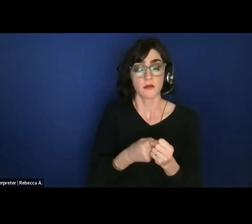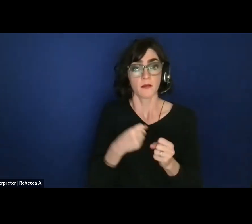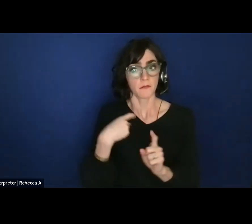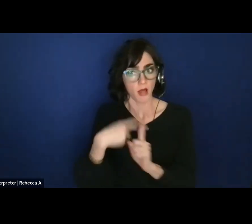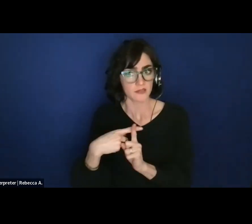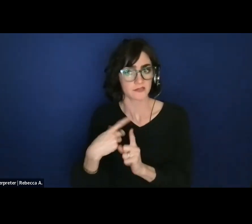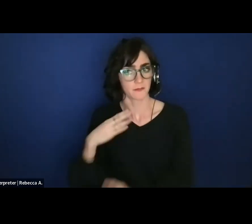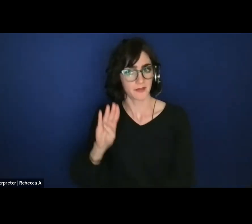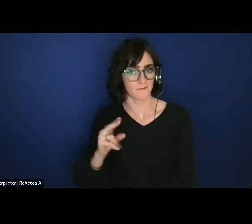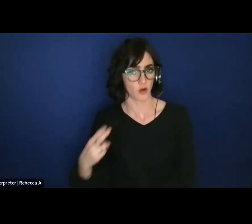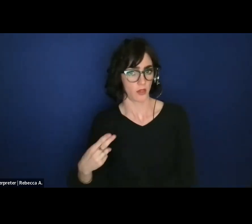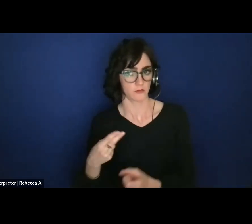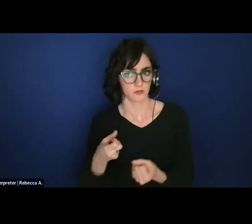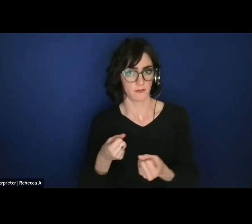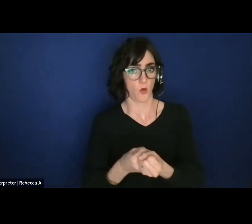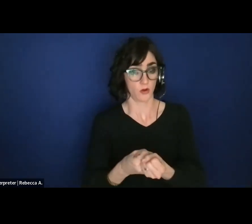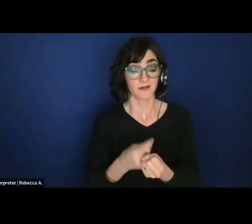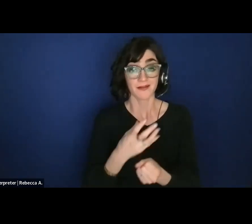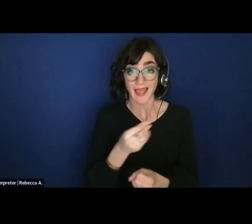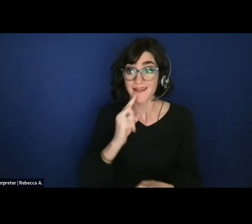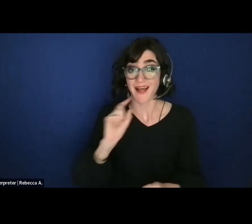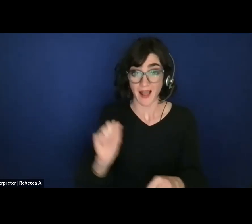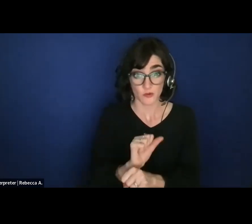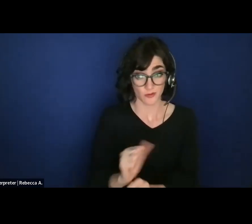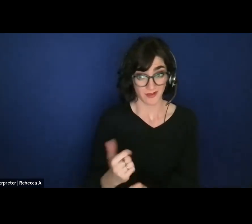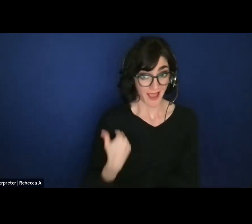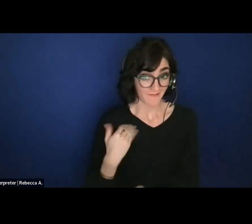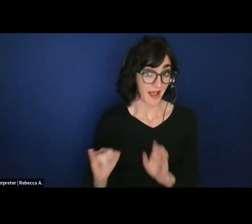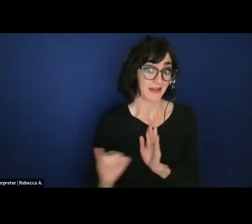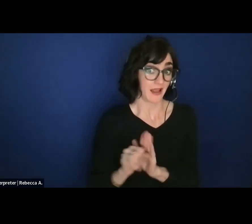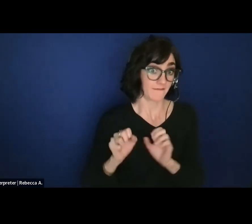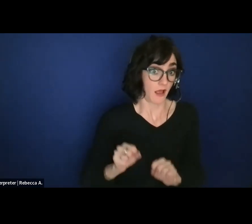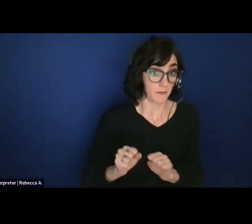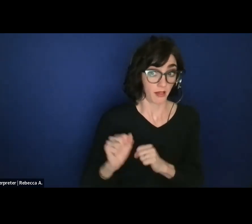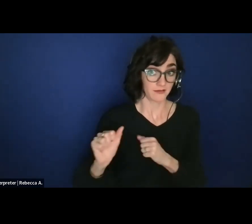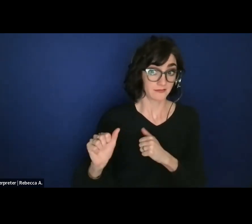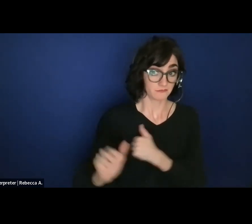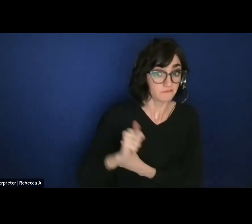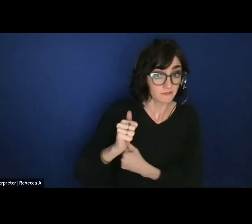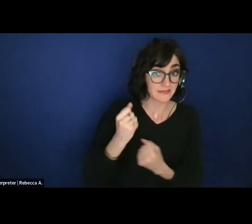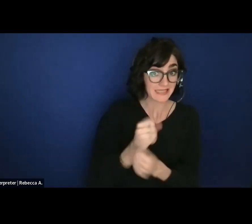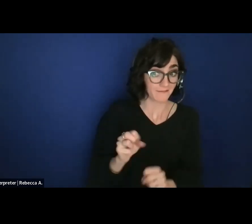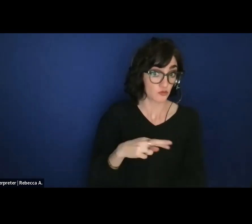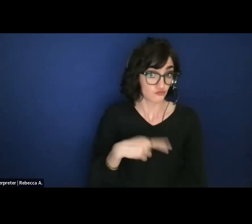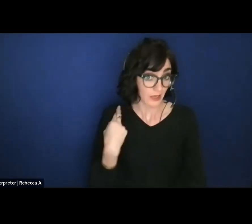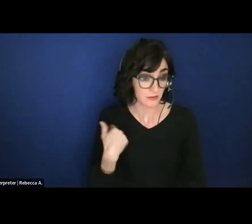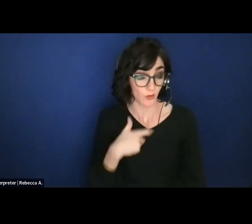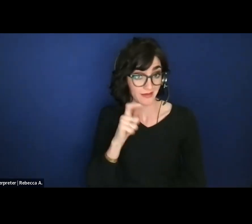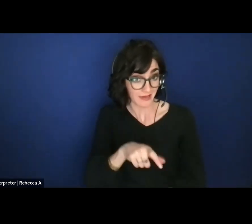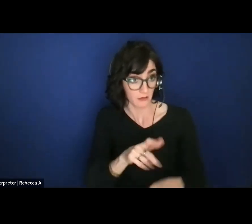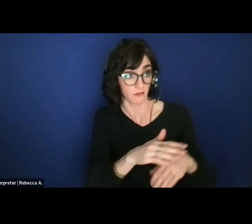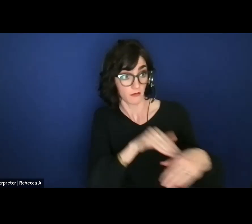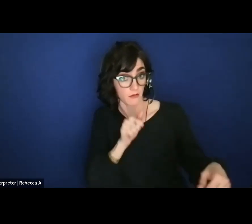there actually an identifiable safety and security risk, right? That then we need to call the police. I feel like we have to flip that.